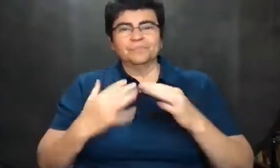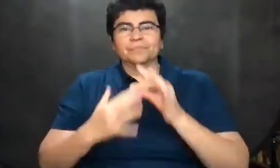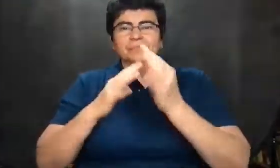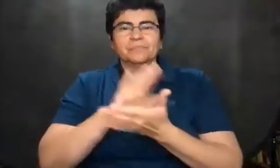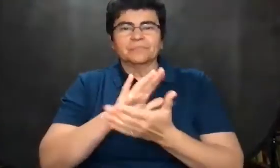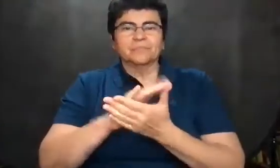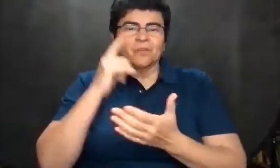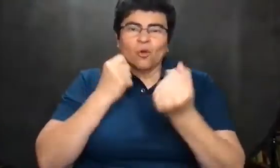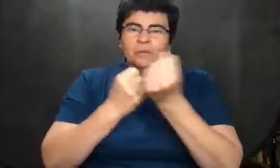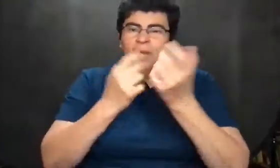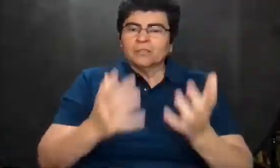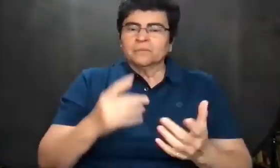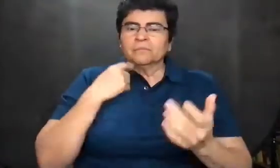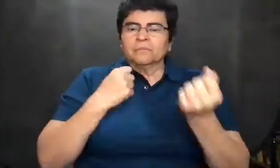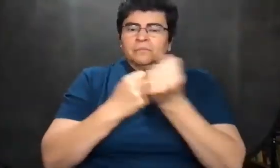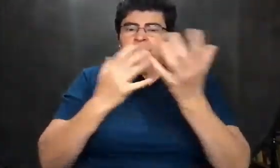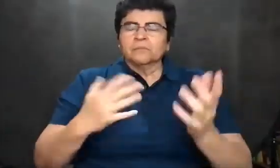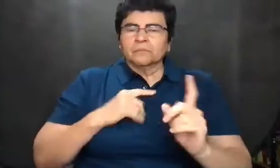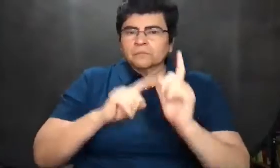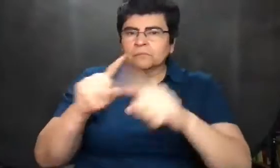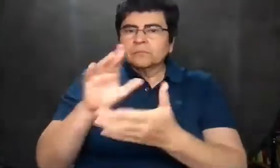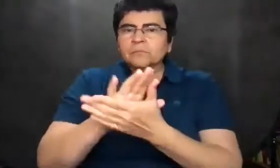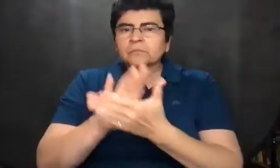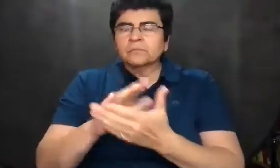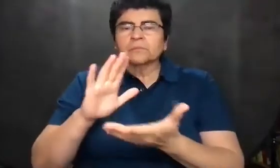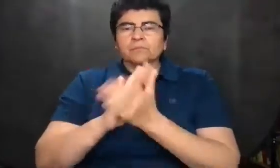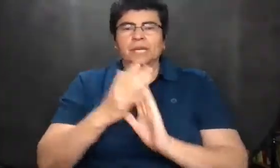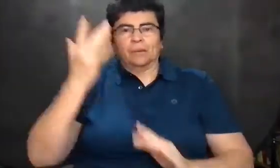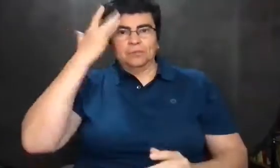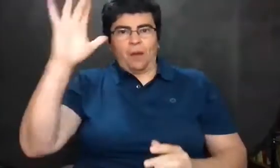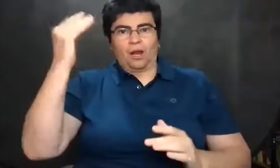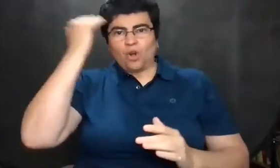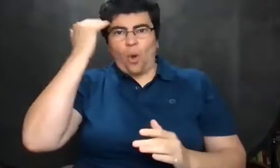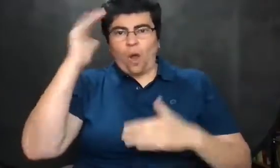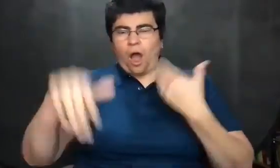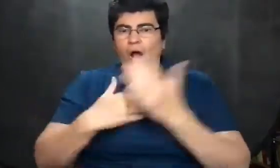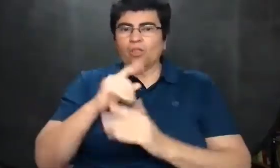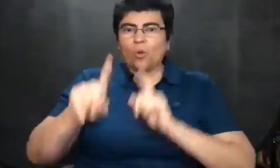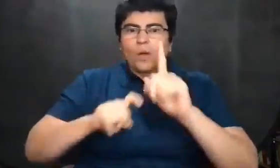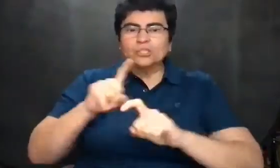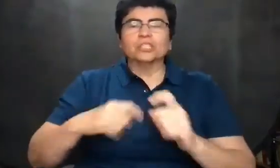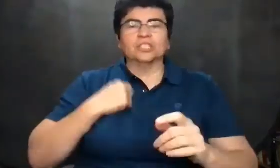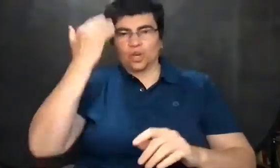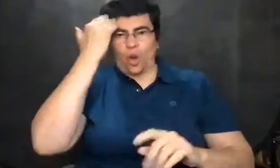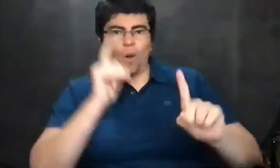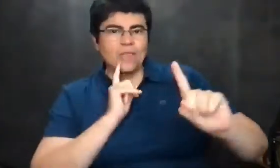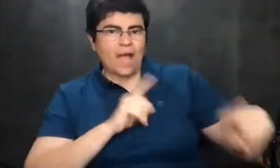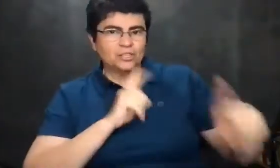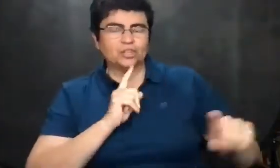sponsors. Sponsors would go to the school and they'd get really smart and they'd know all these questions and they'd know all the answers and tell you stupid stuff to